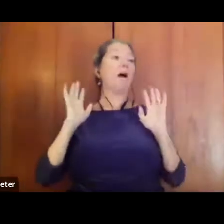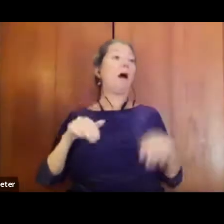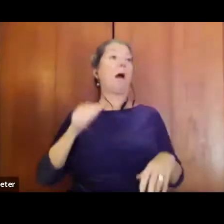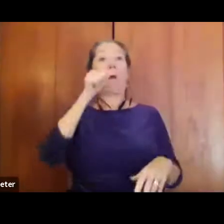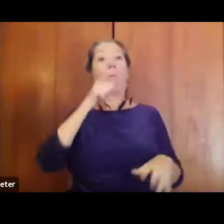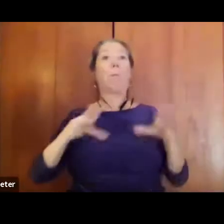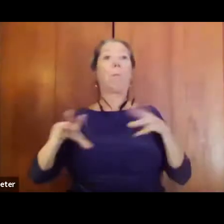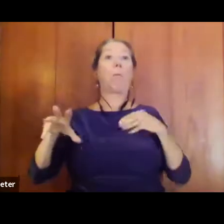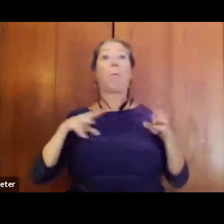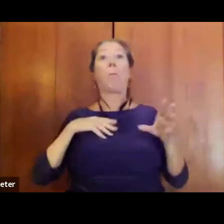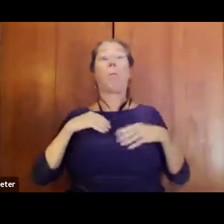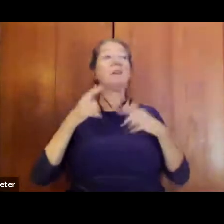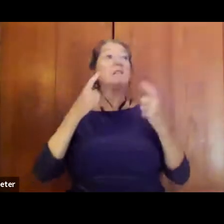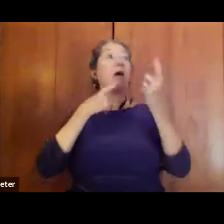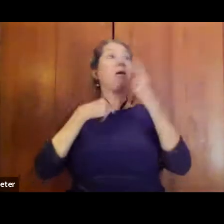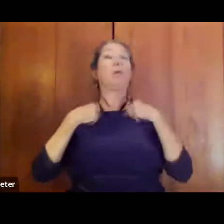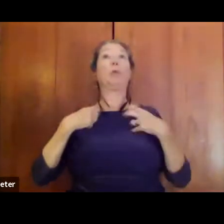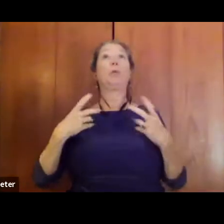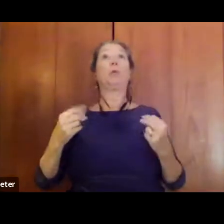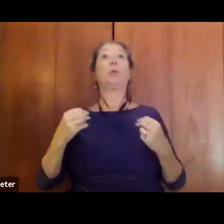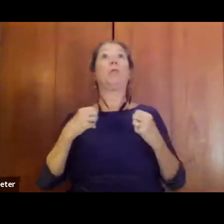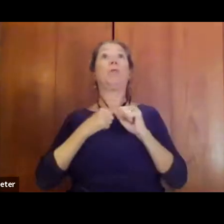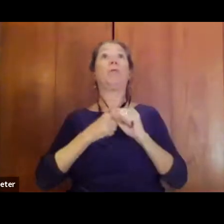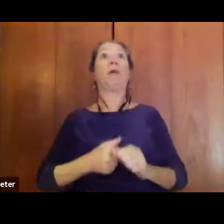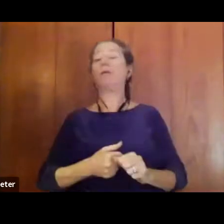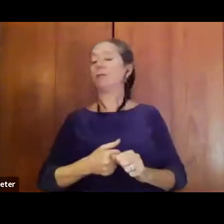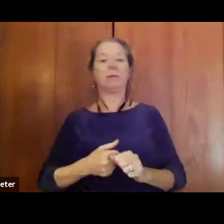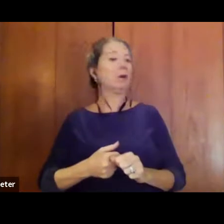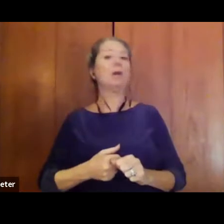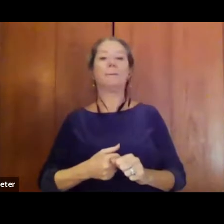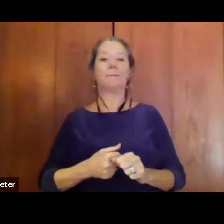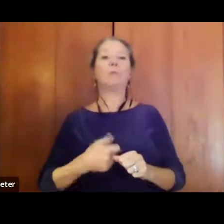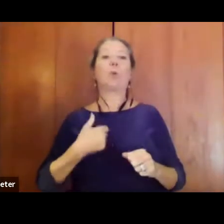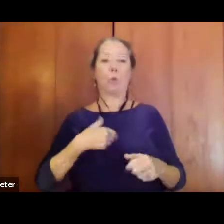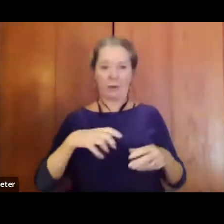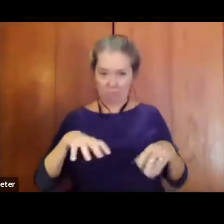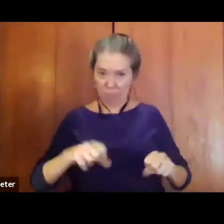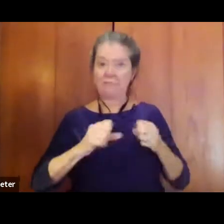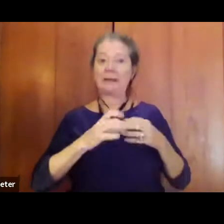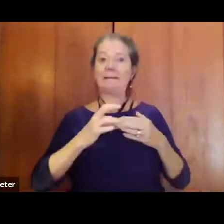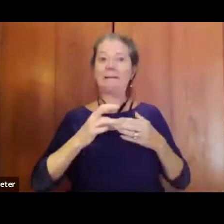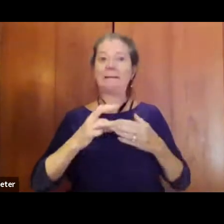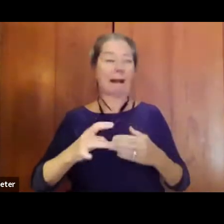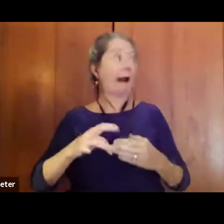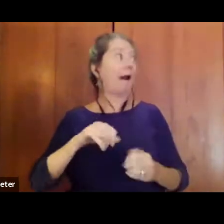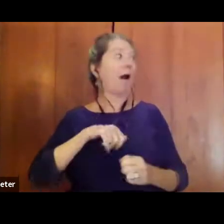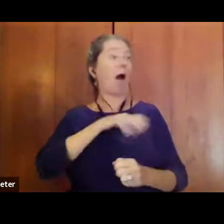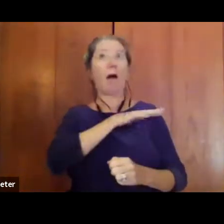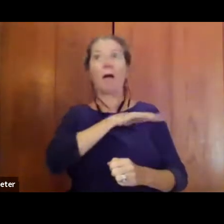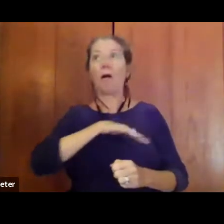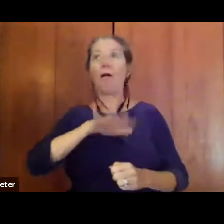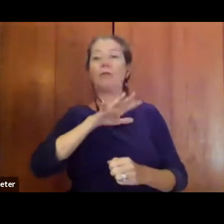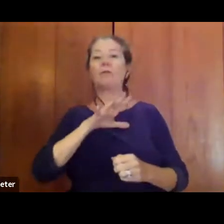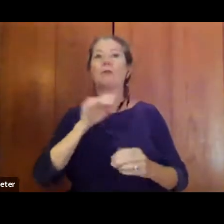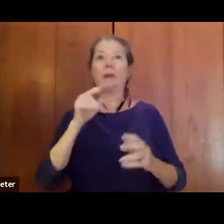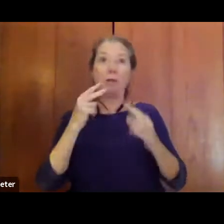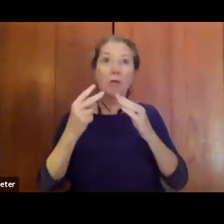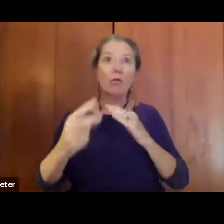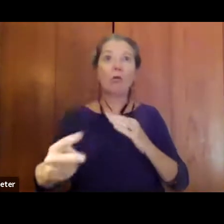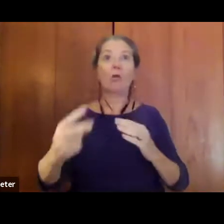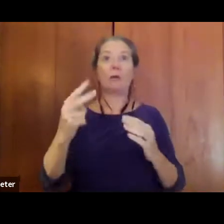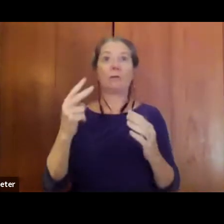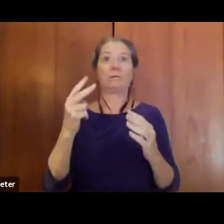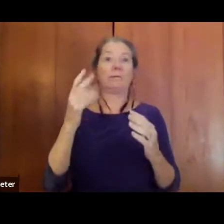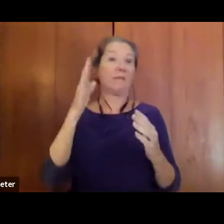dictated. We need to guide it, to support it, to push it forward through actions, and make sure our hopeful future comes to